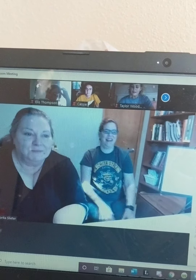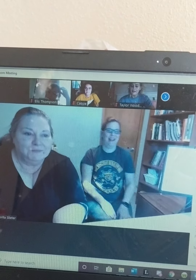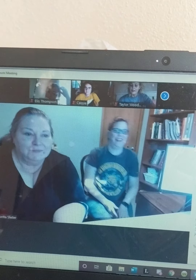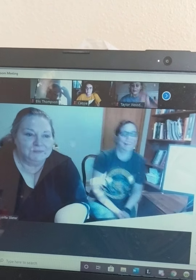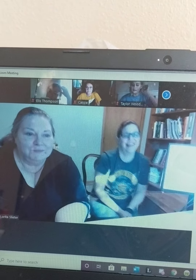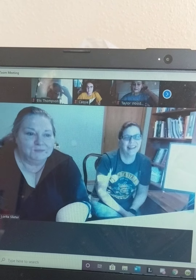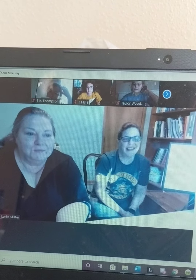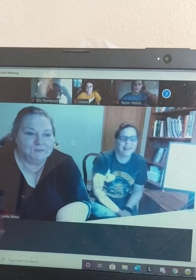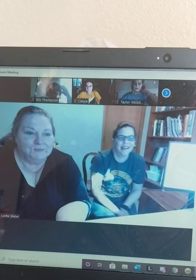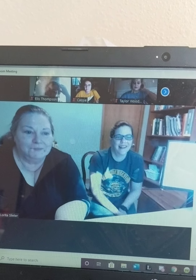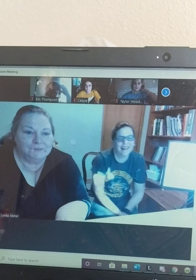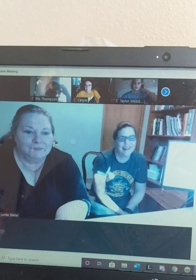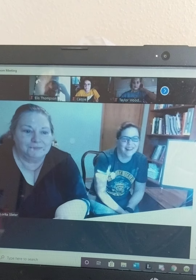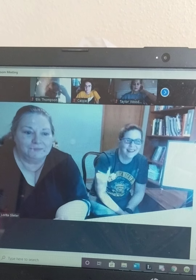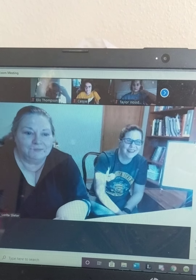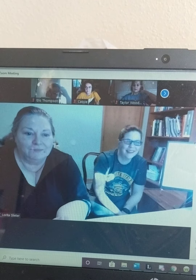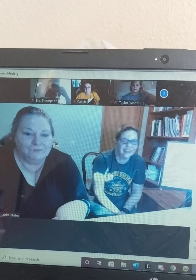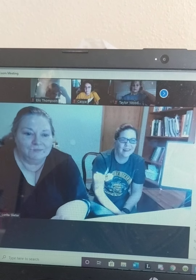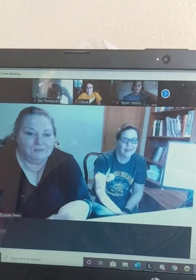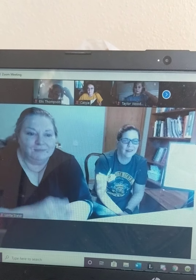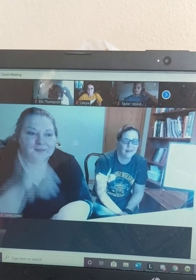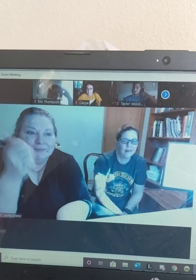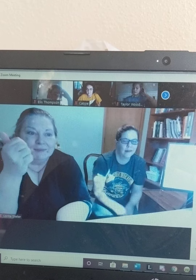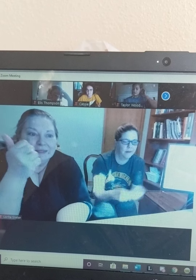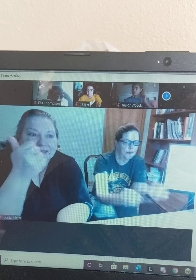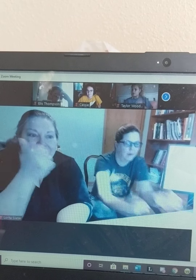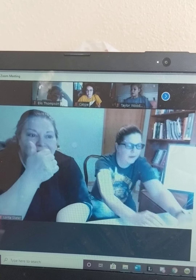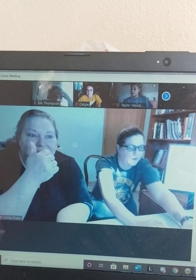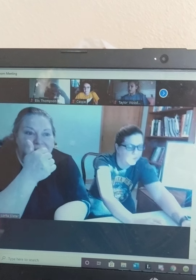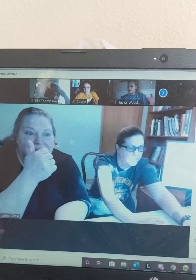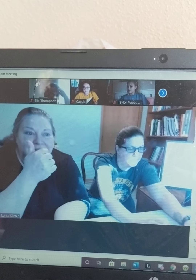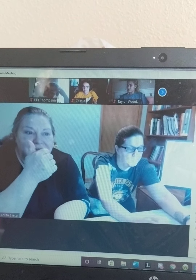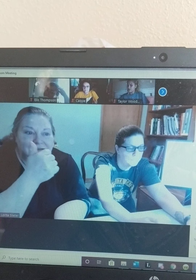guys. Right, perfect.